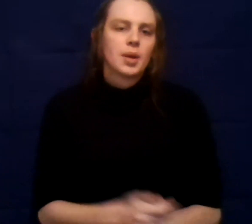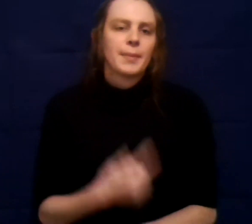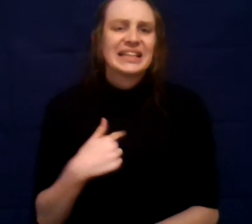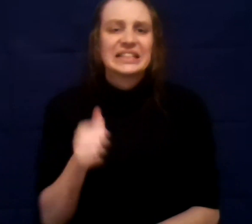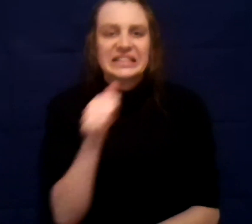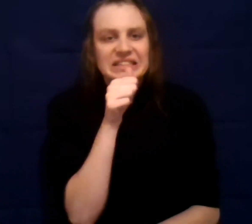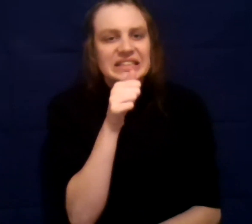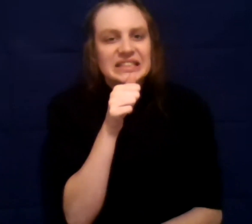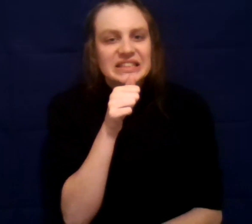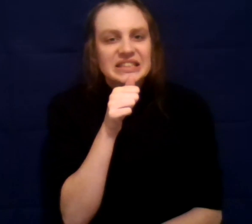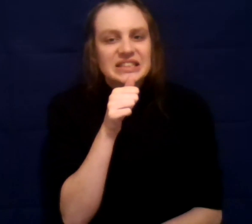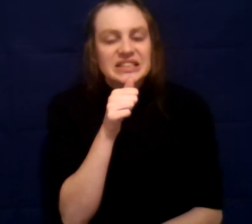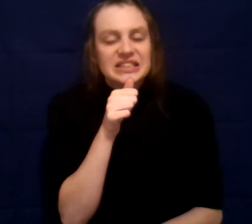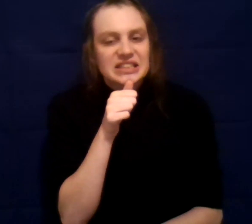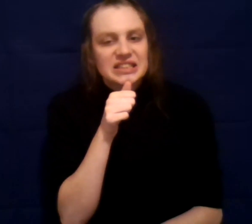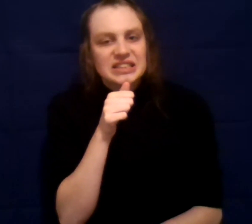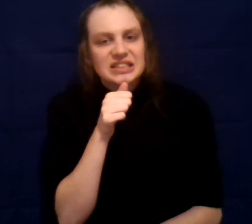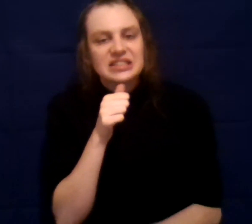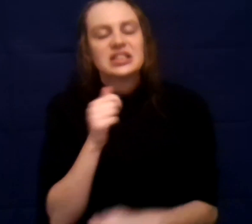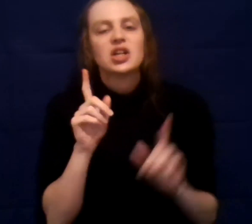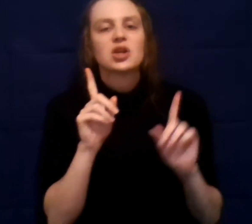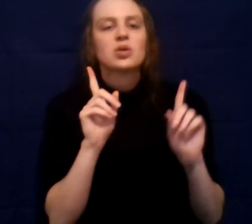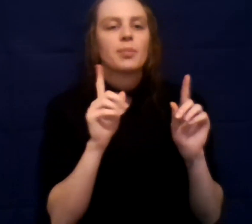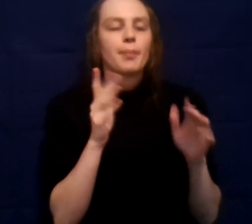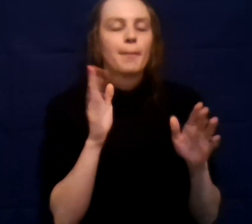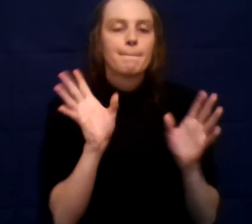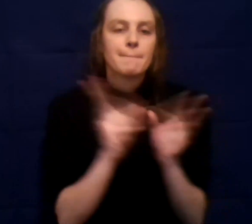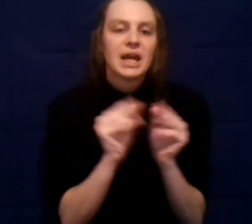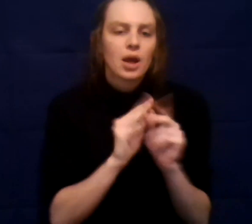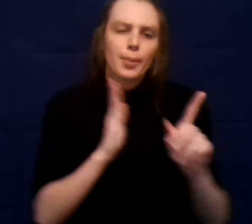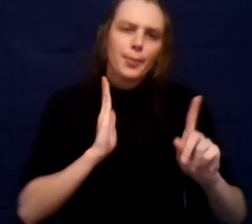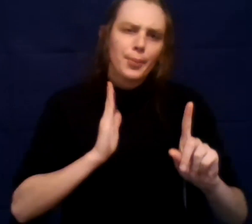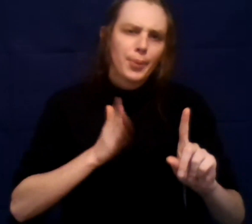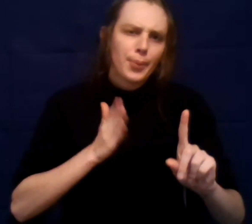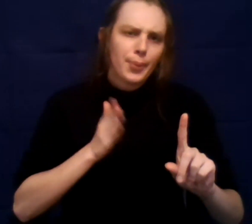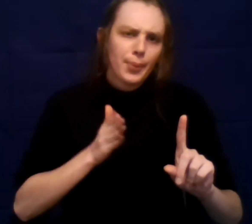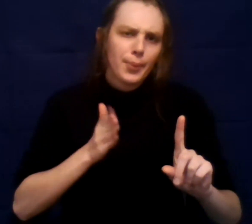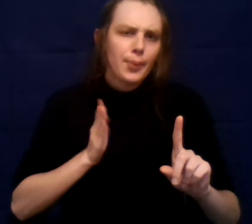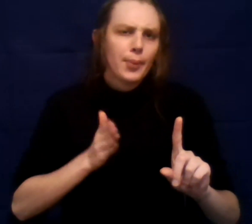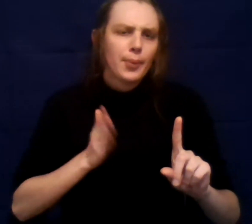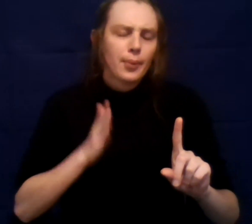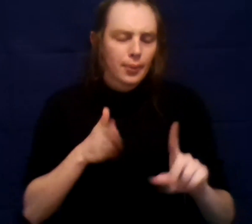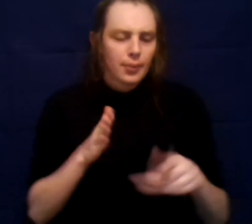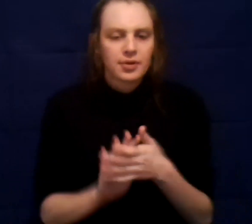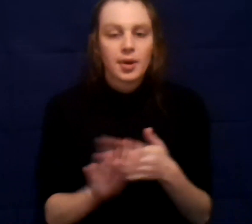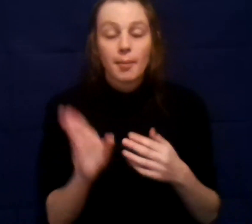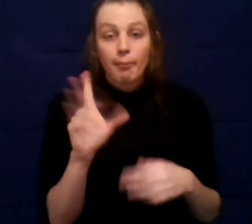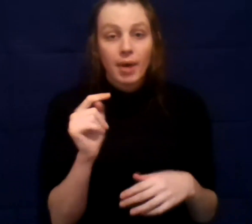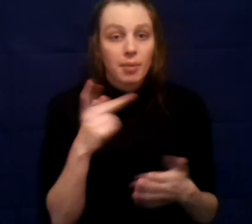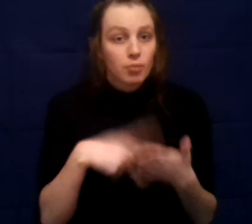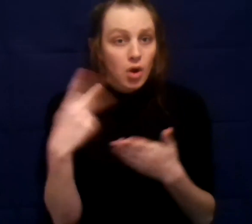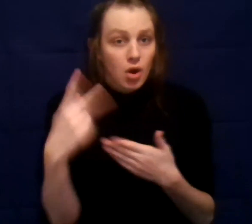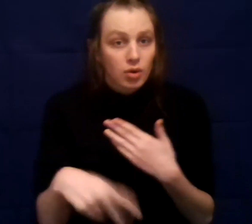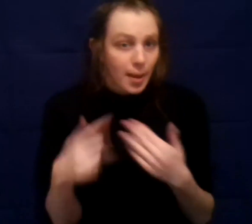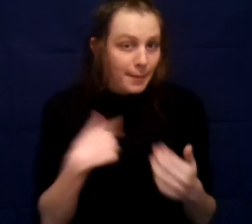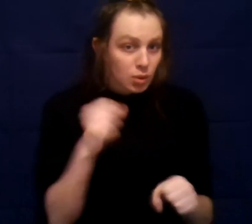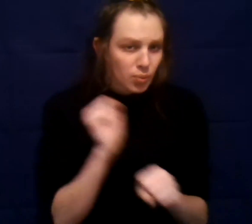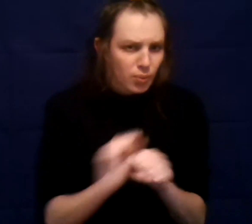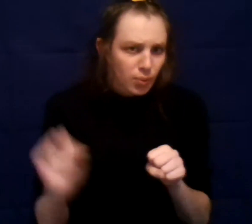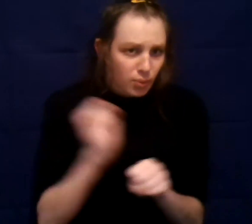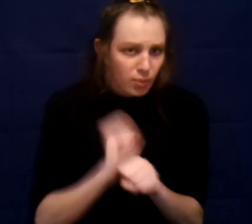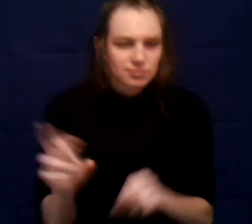to as many meetings as possible, but I wasn't really working my program because I wasn't connecting with the other